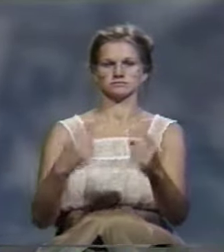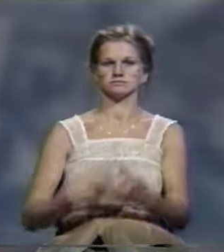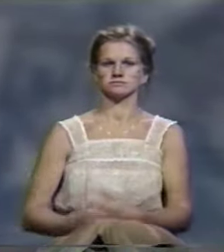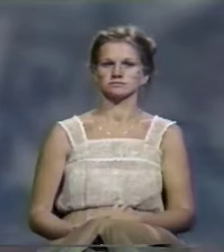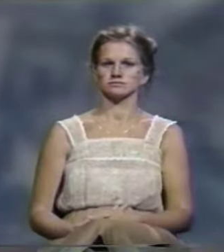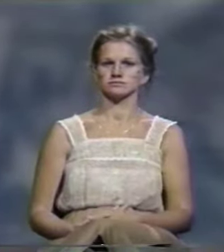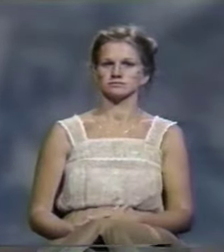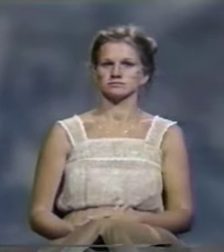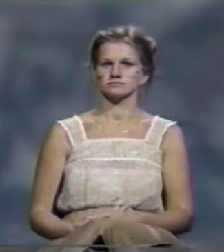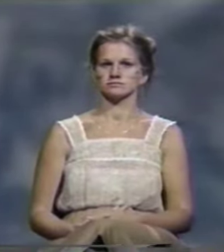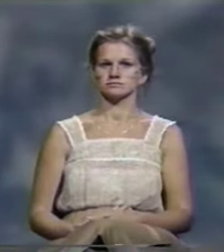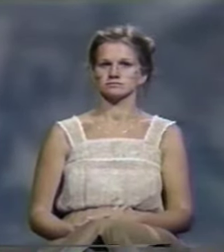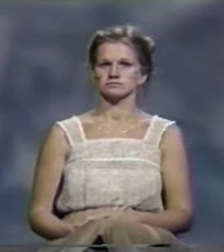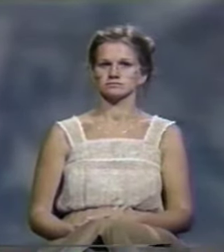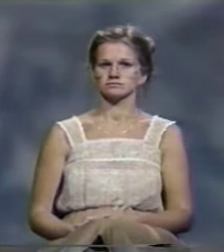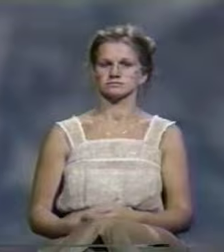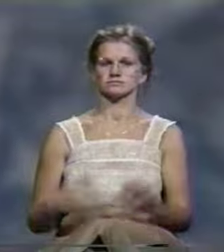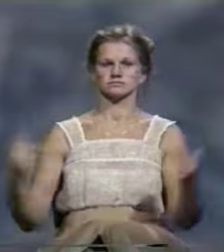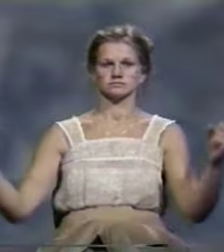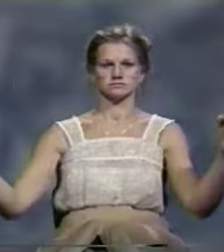Two people walking toward each other.